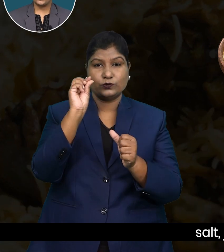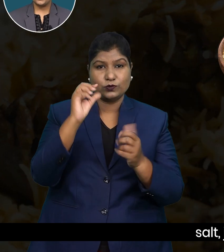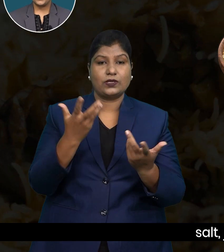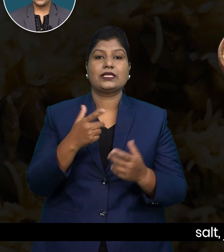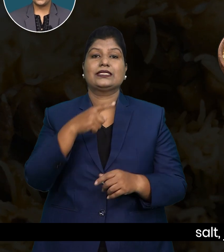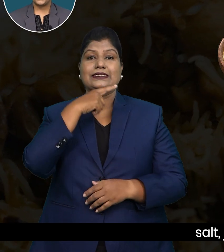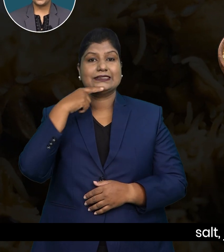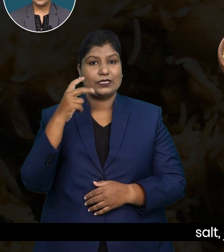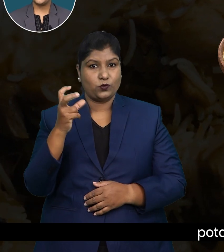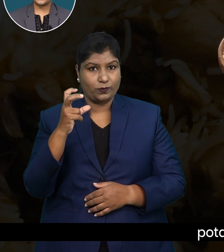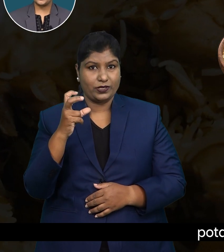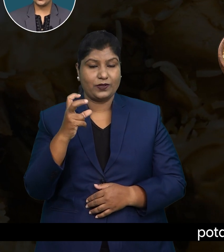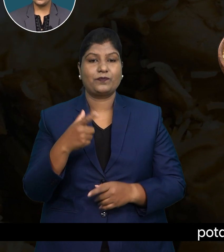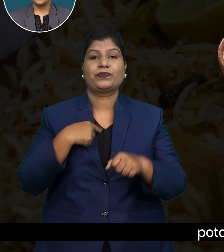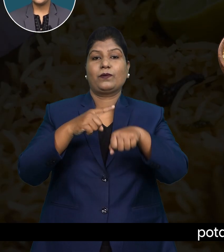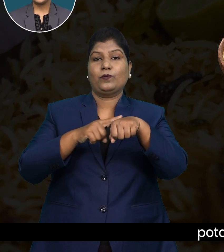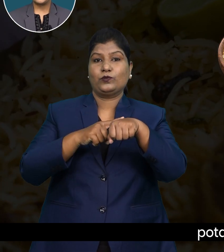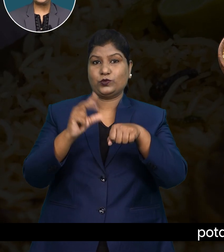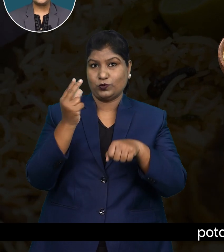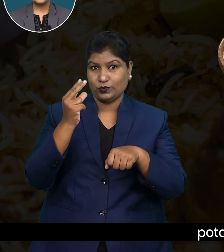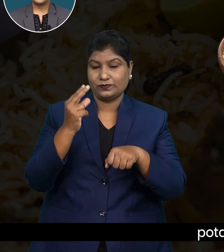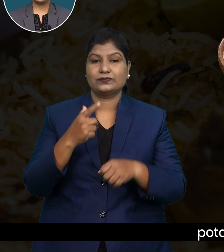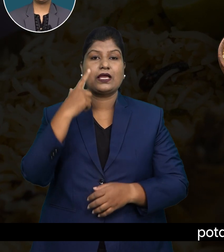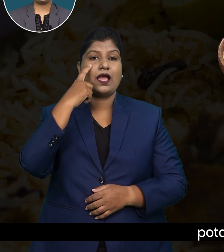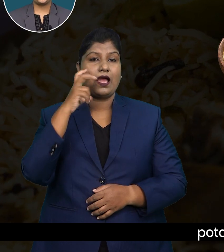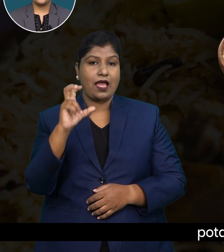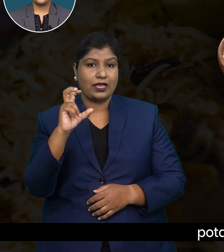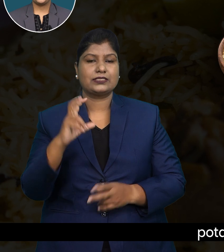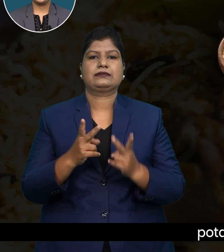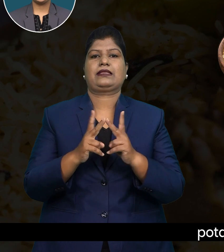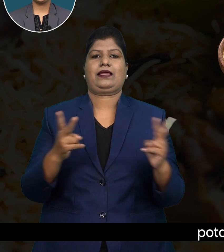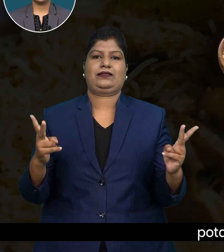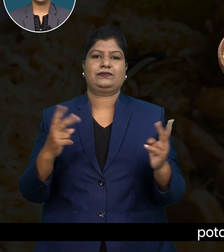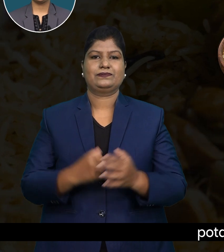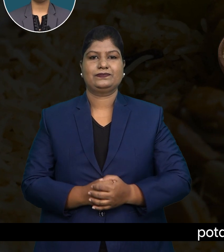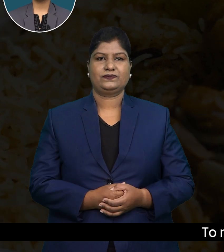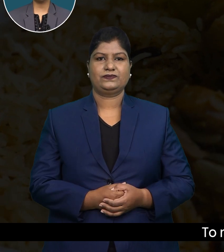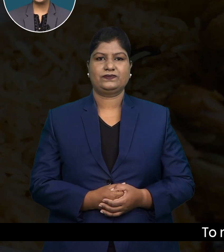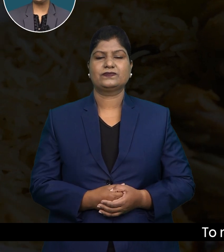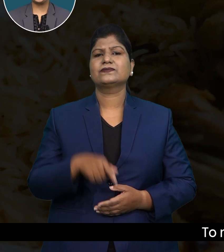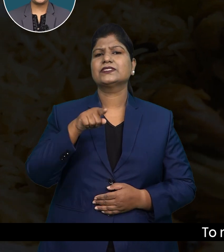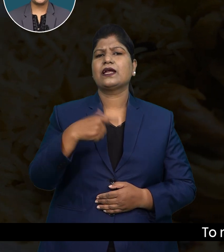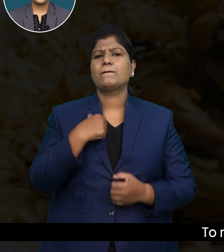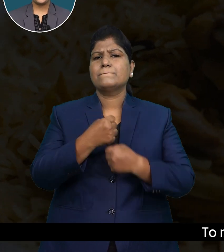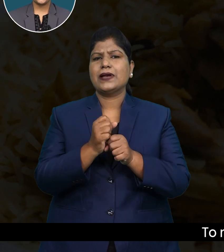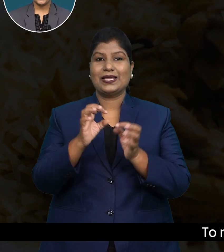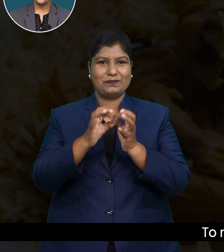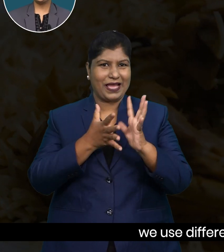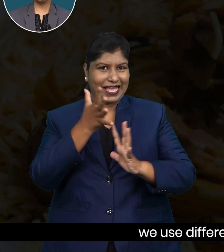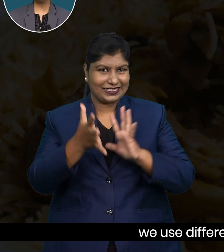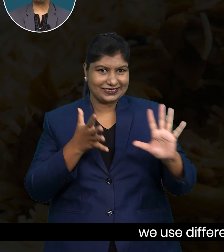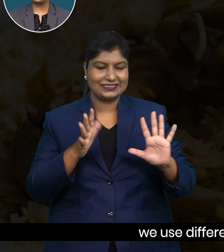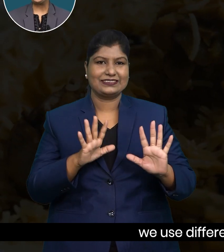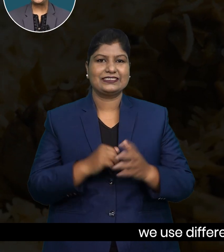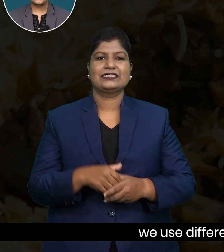tomato, potato, onion, etc. To make biryani,